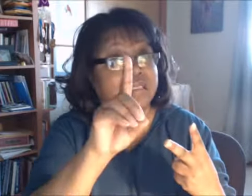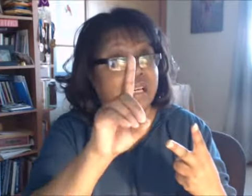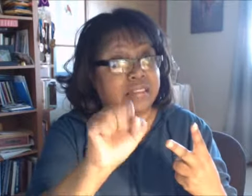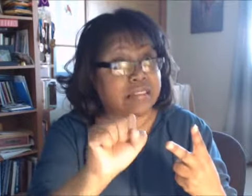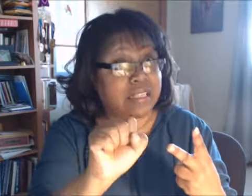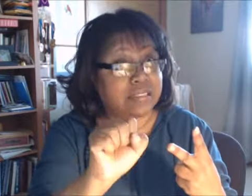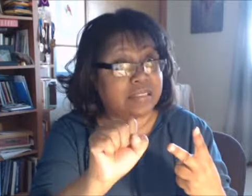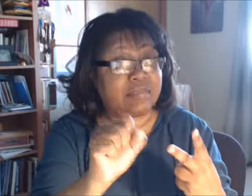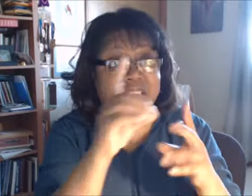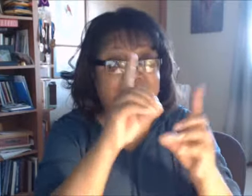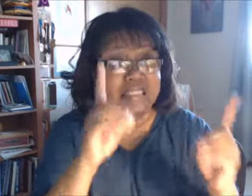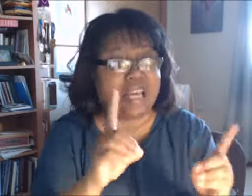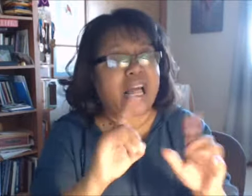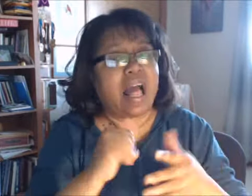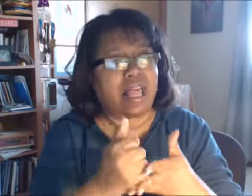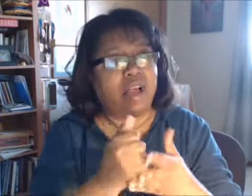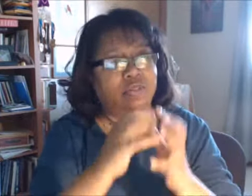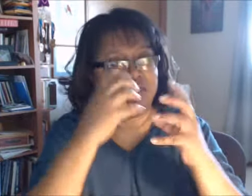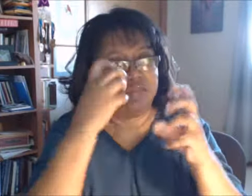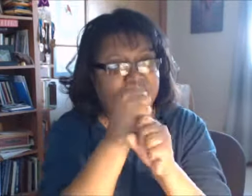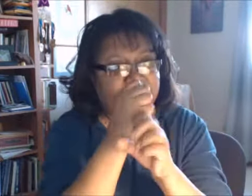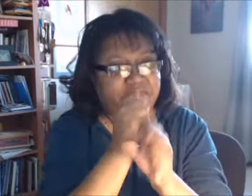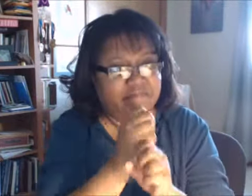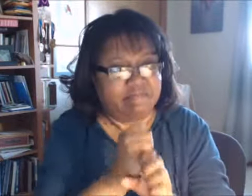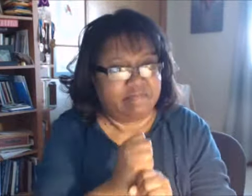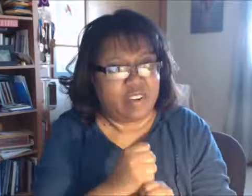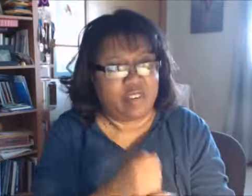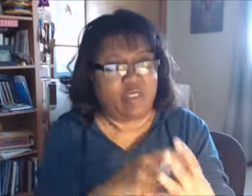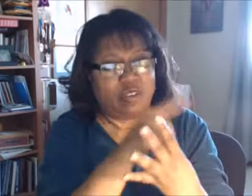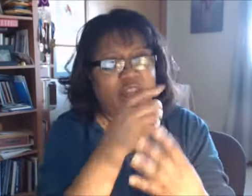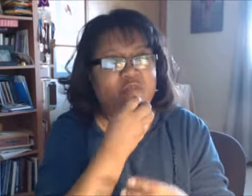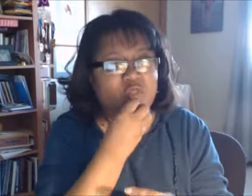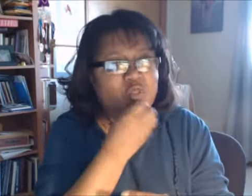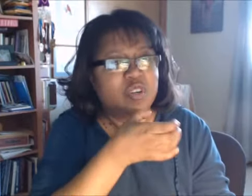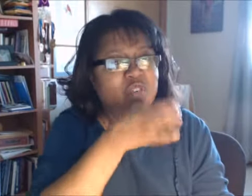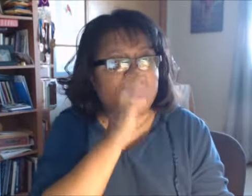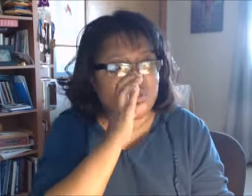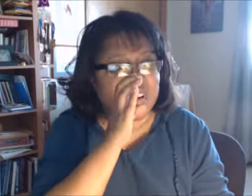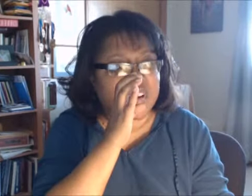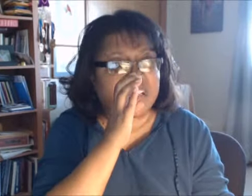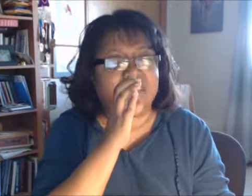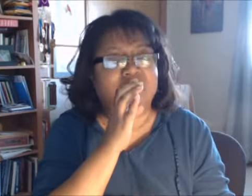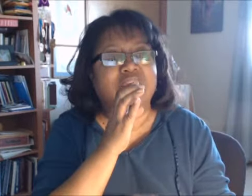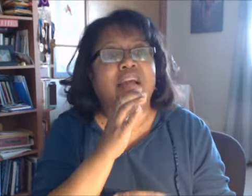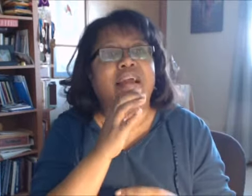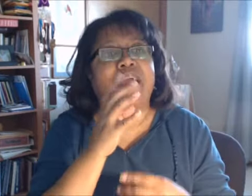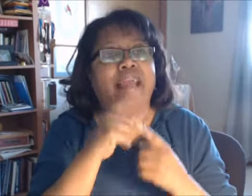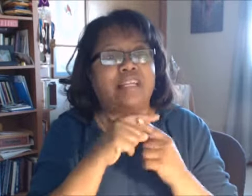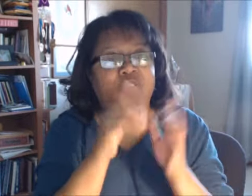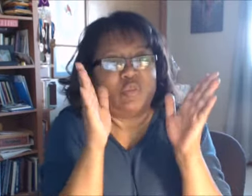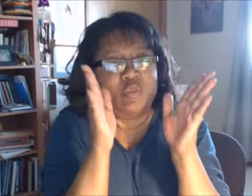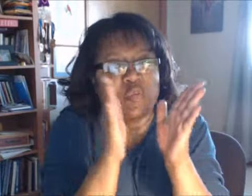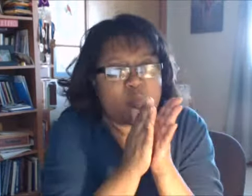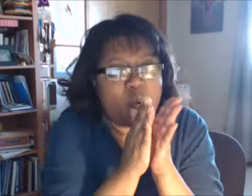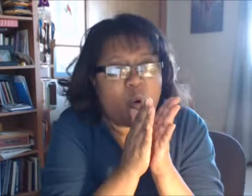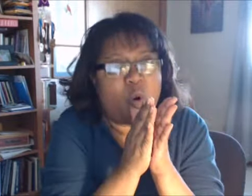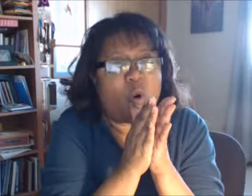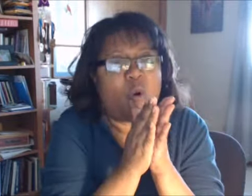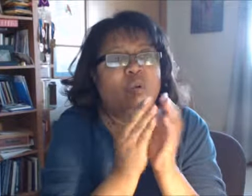is designed to allow you to break down those food and beverages into smaller, more useful particles that